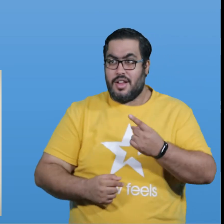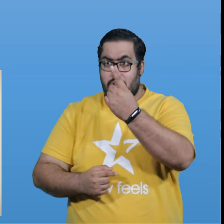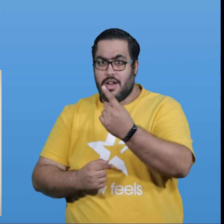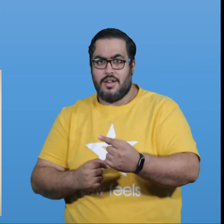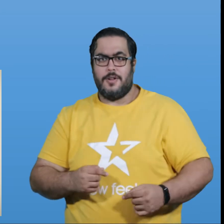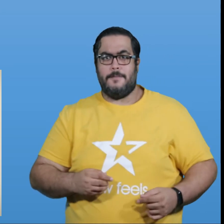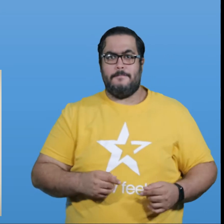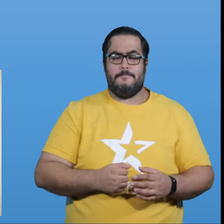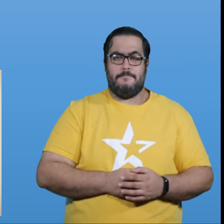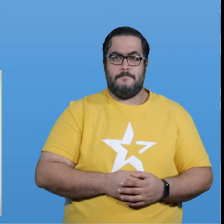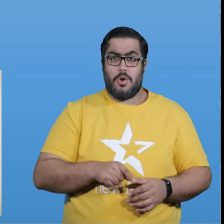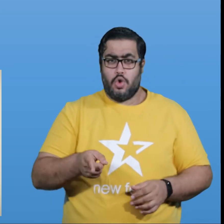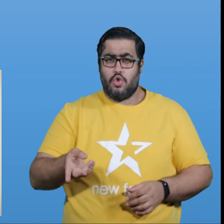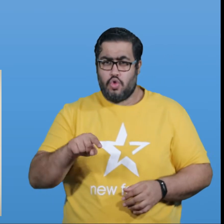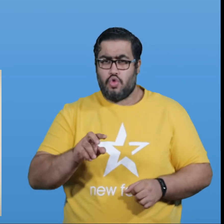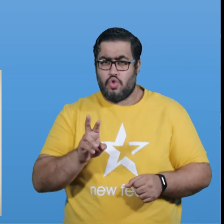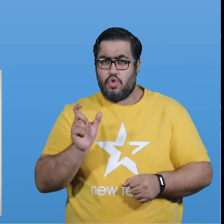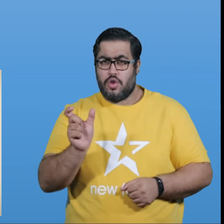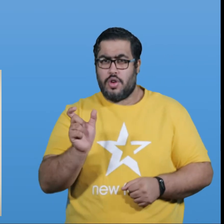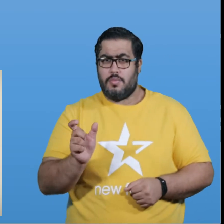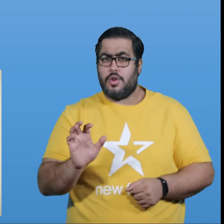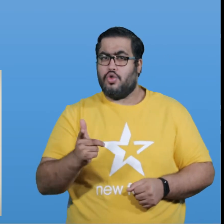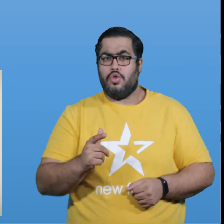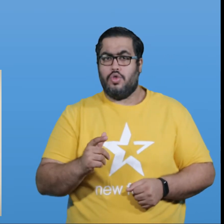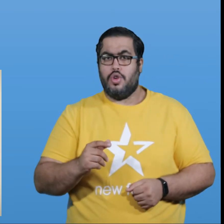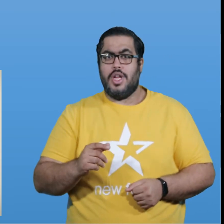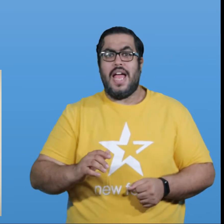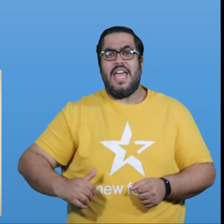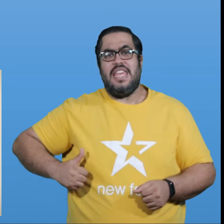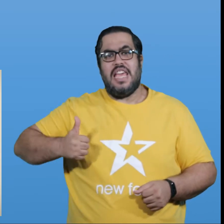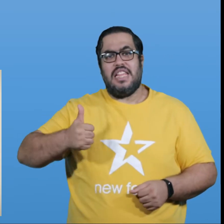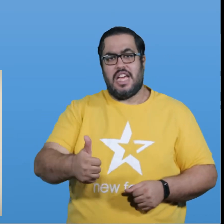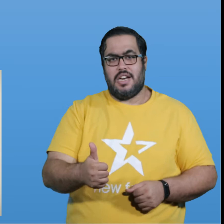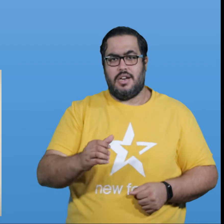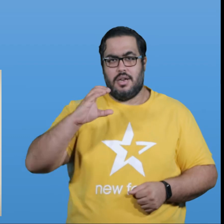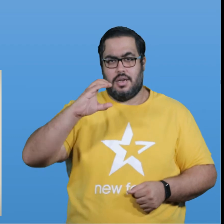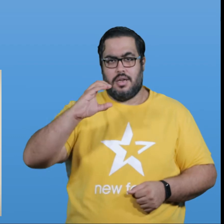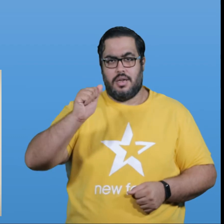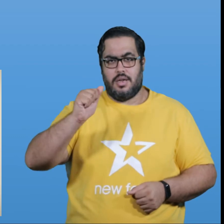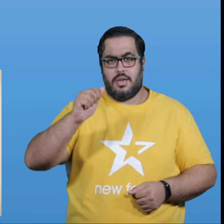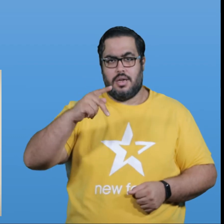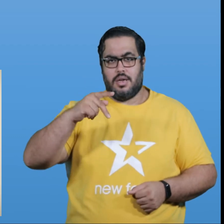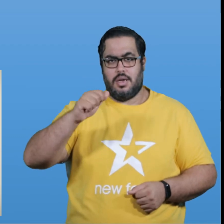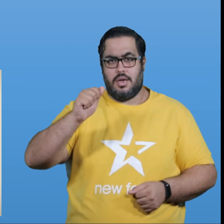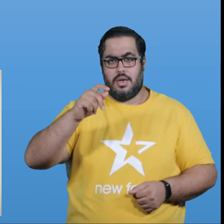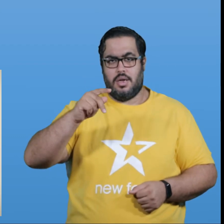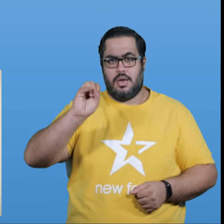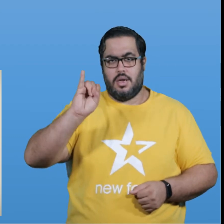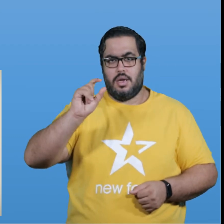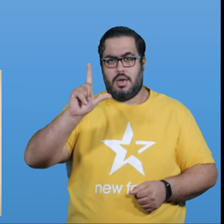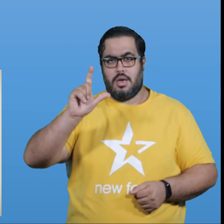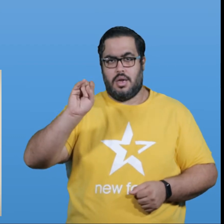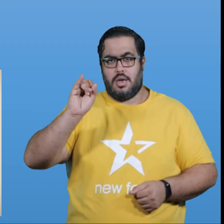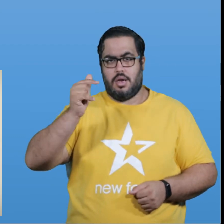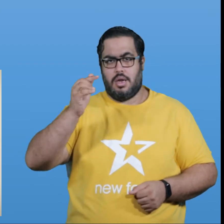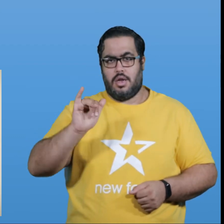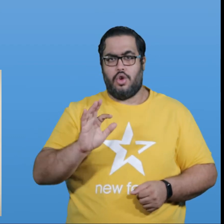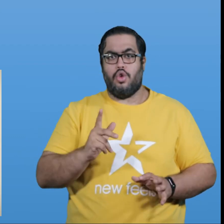So a mentor is a noun, and it means an experienced and trusted advisor. For example, those who need to work for the